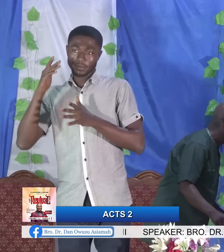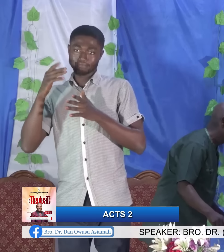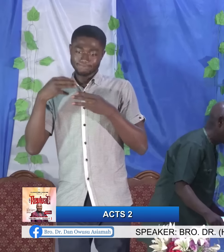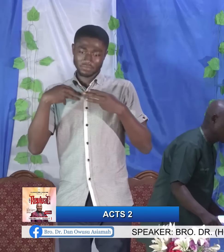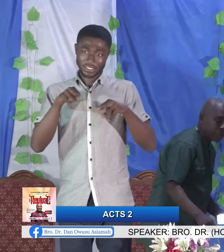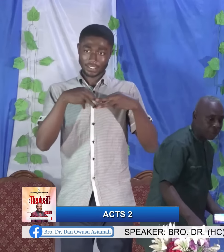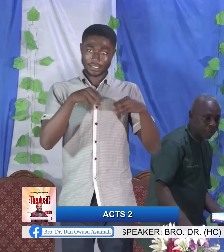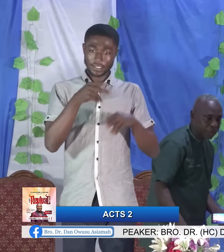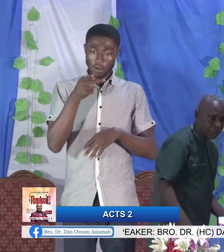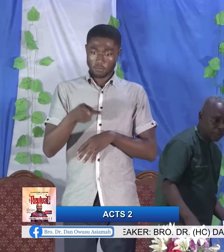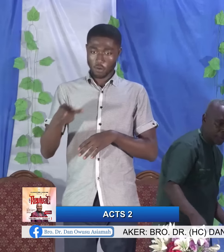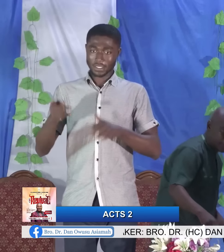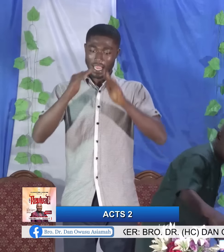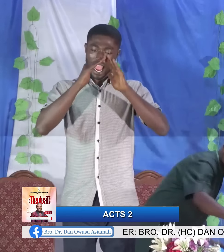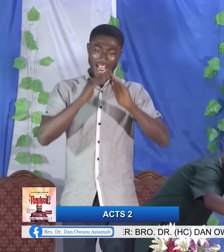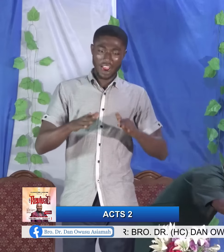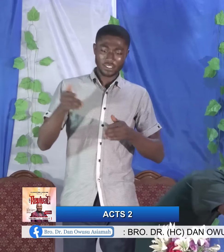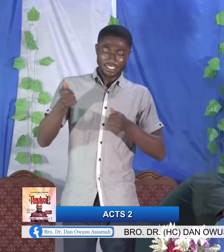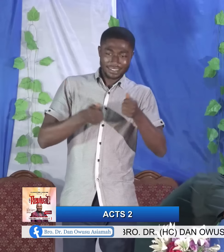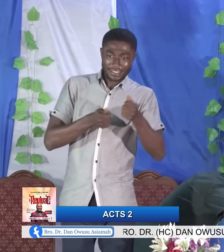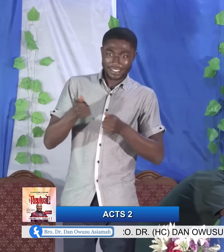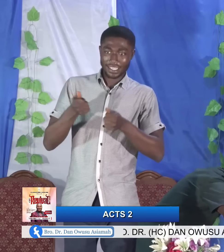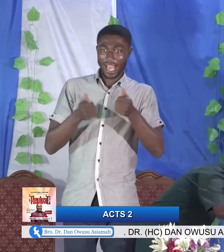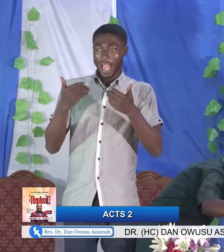ejapade ani wo omo ahunyade